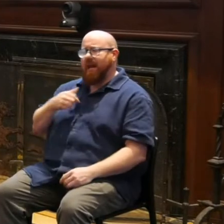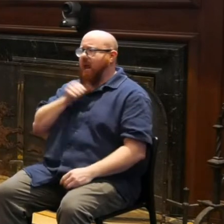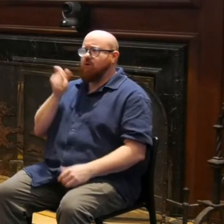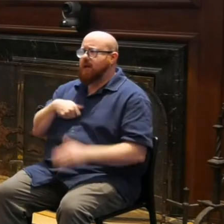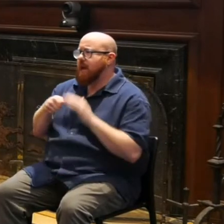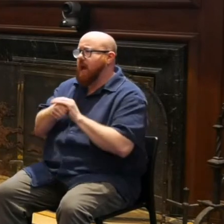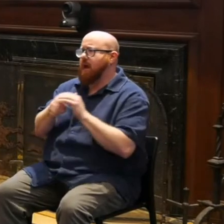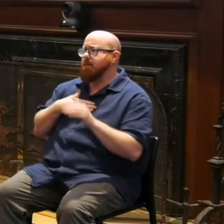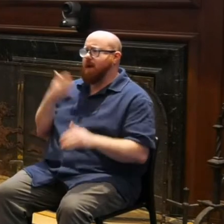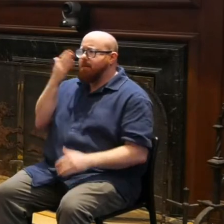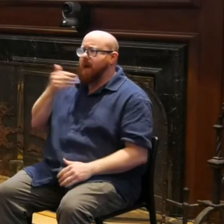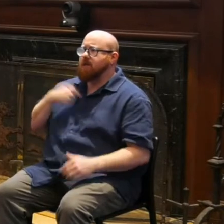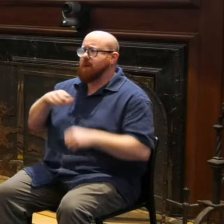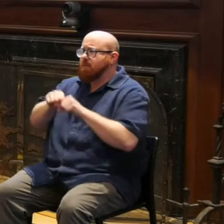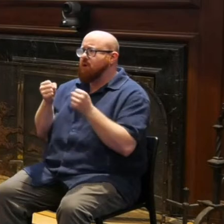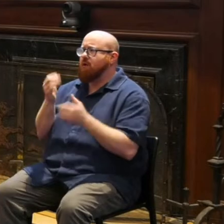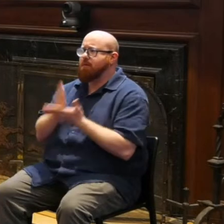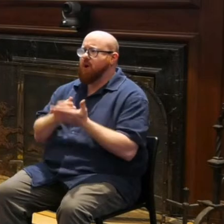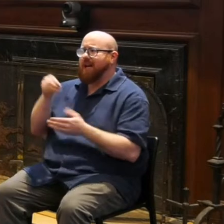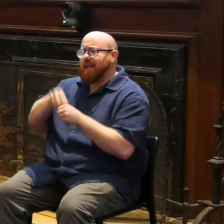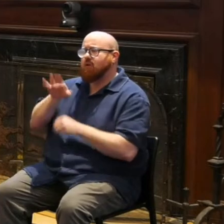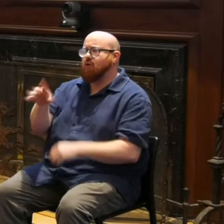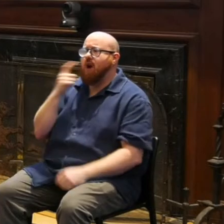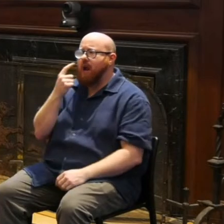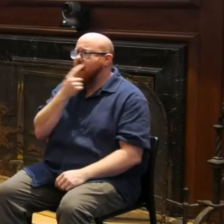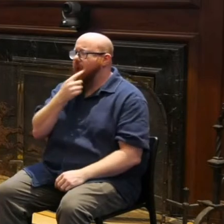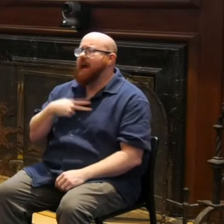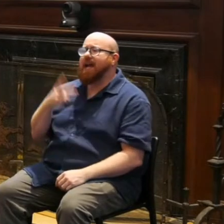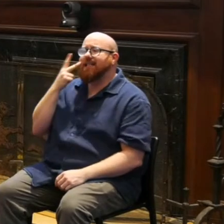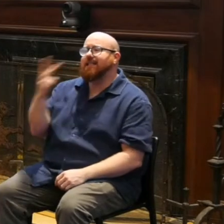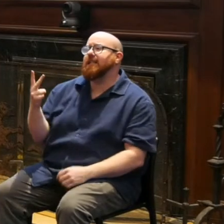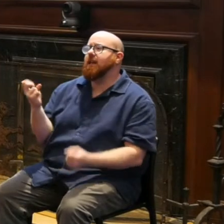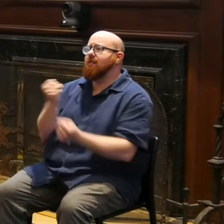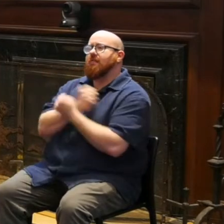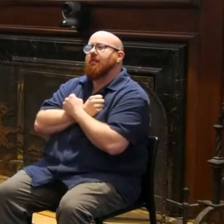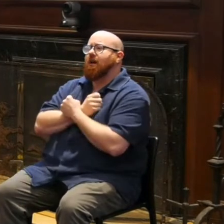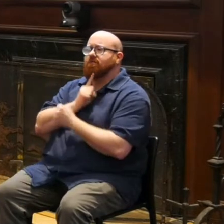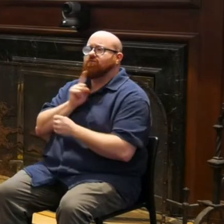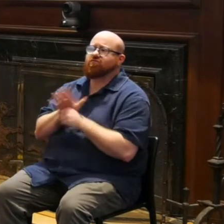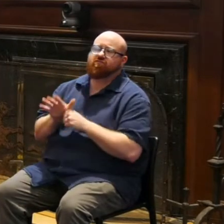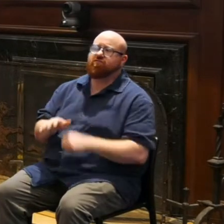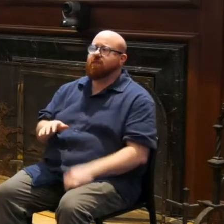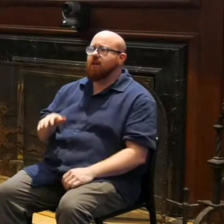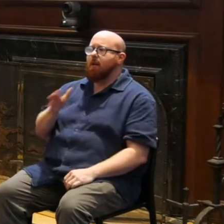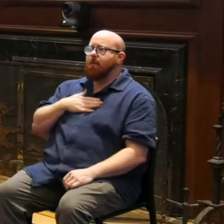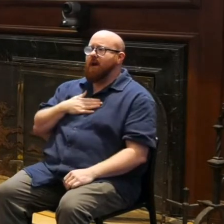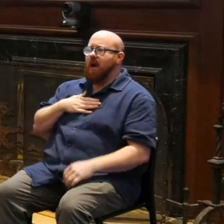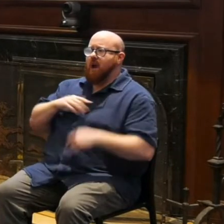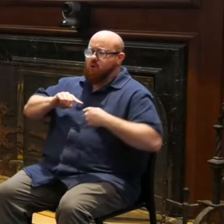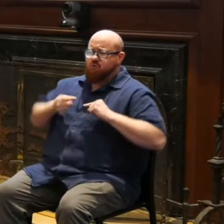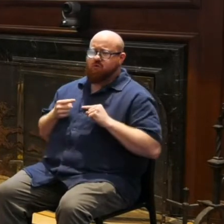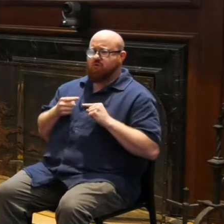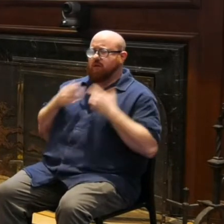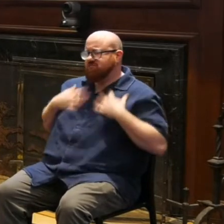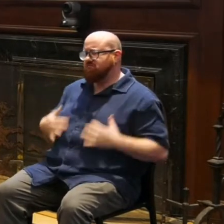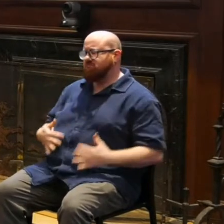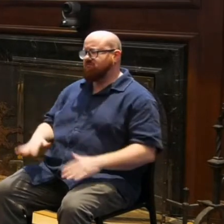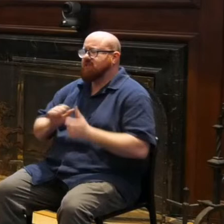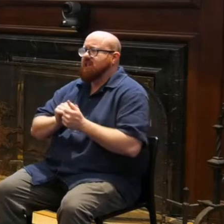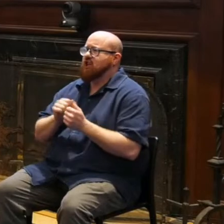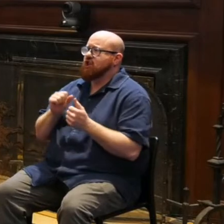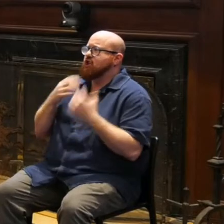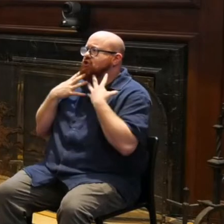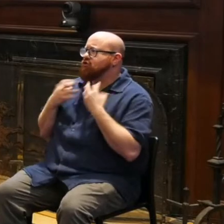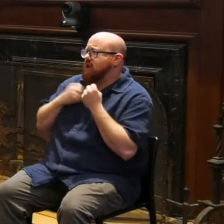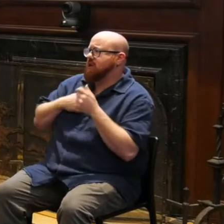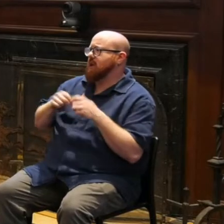mask my broken parts. But in your eyes, I see love's abstract art. My wounded canvas cherishes the cracks and imperfections, embracing